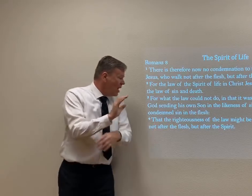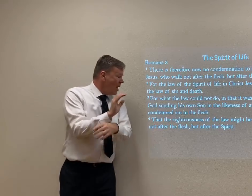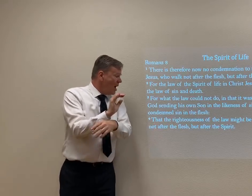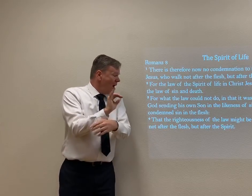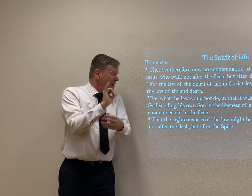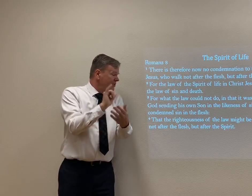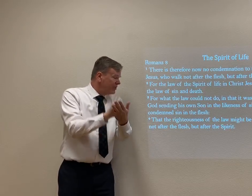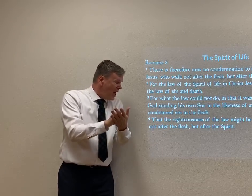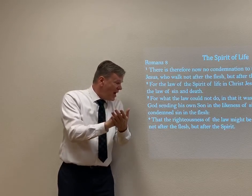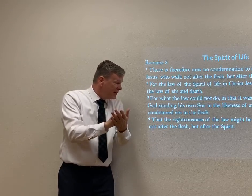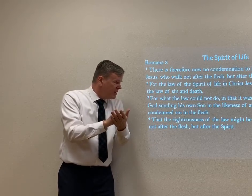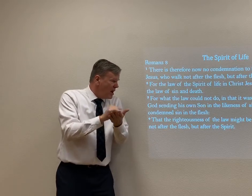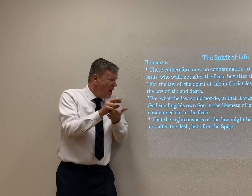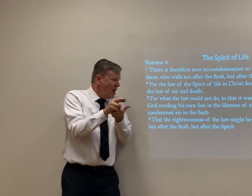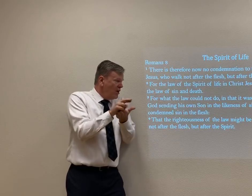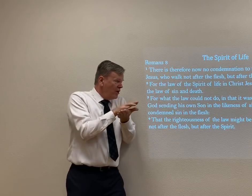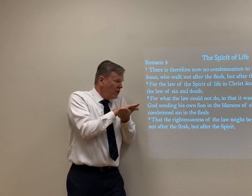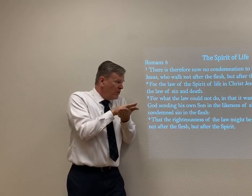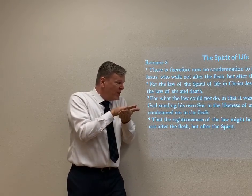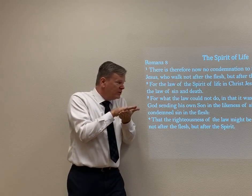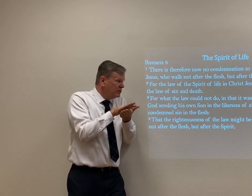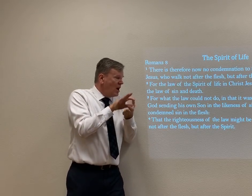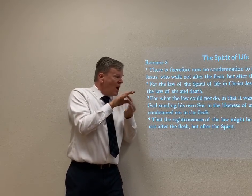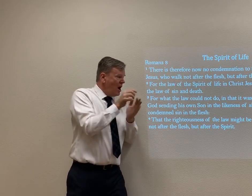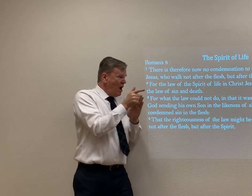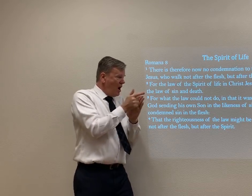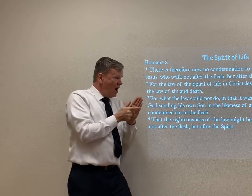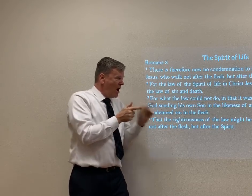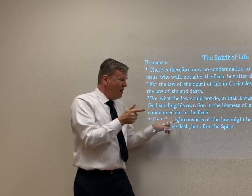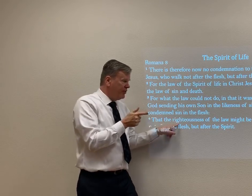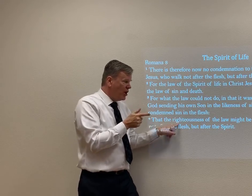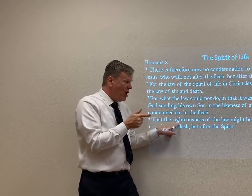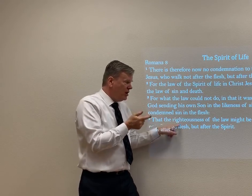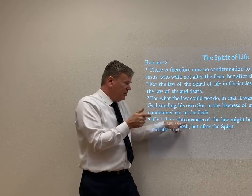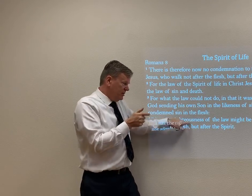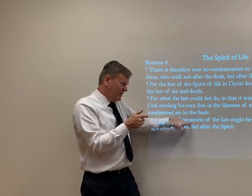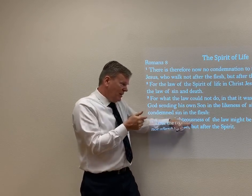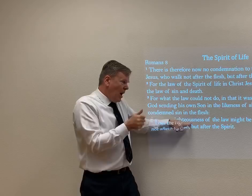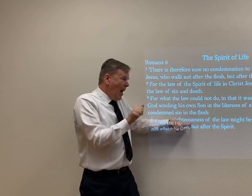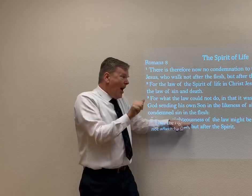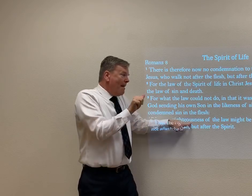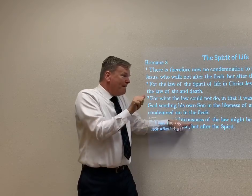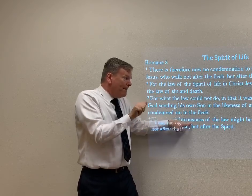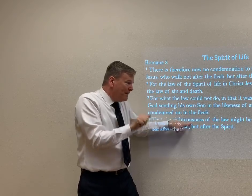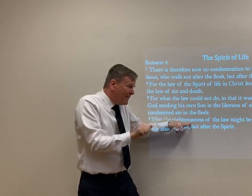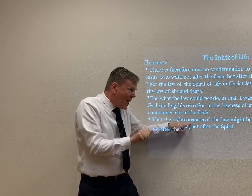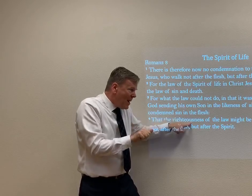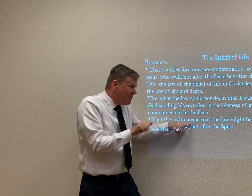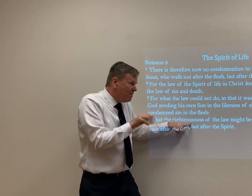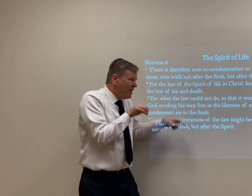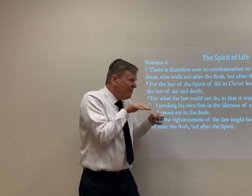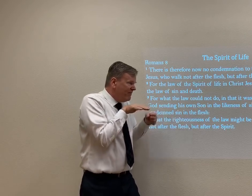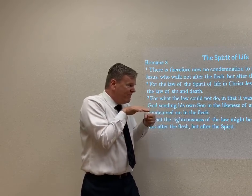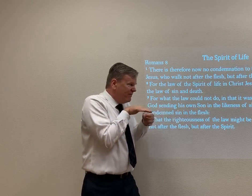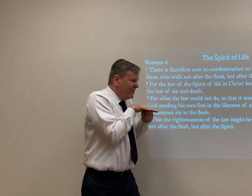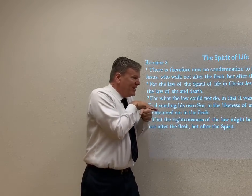Okay. So, is that the righteousness of the law, verse 4, that the righteousness of the